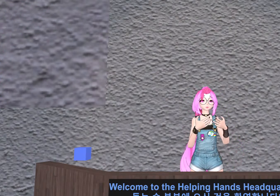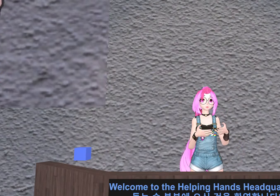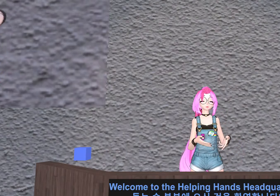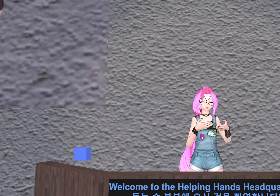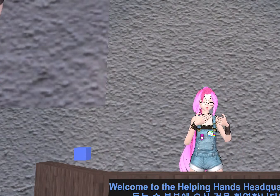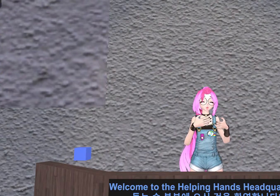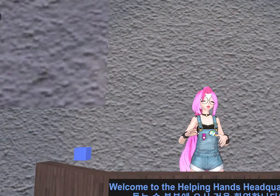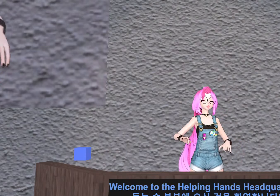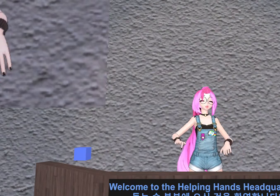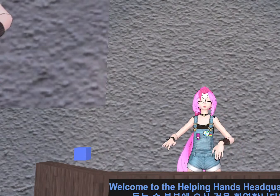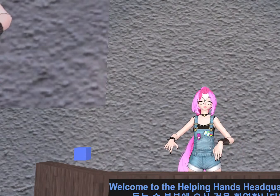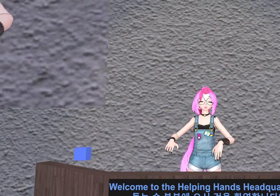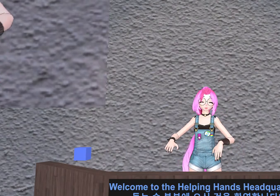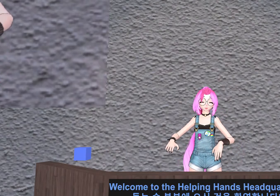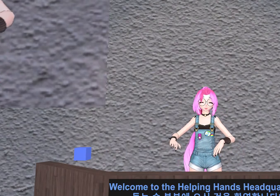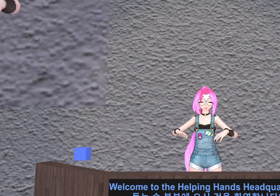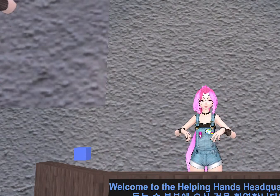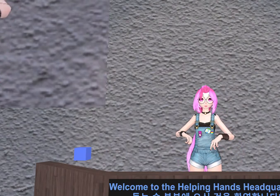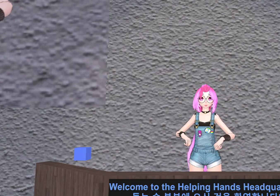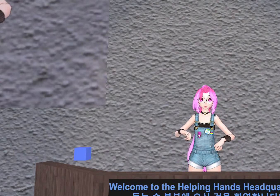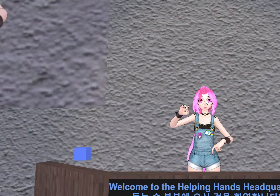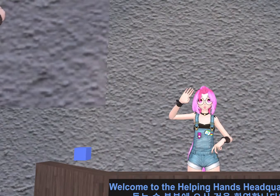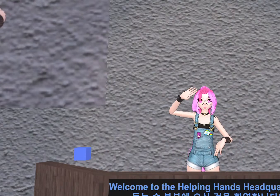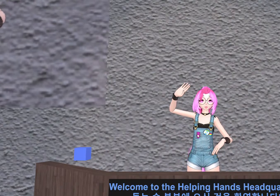Who am I?